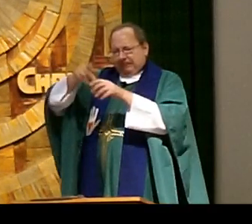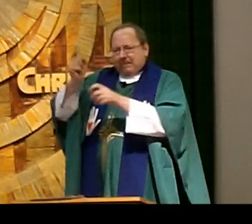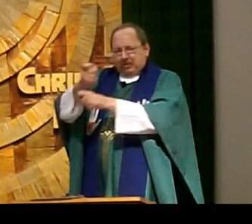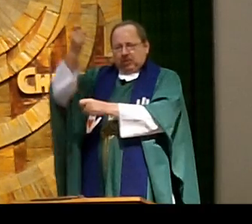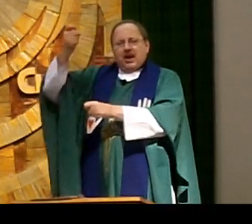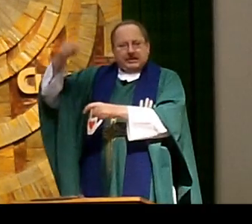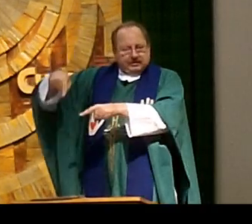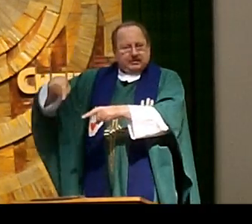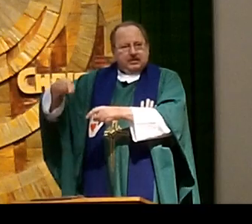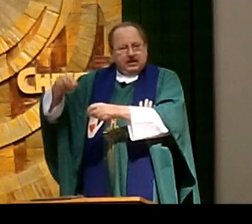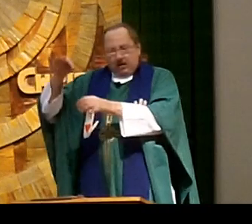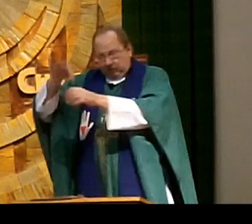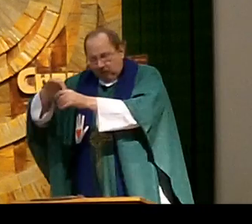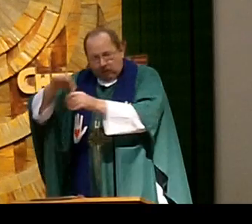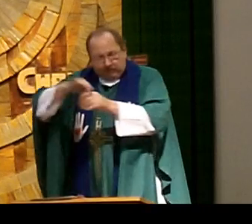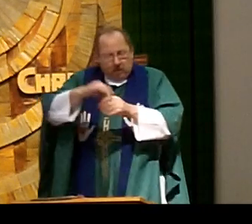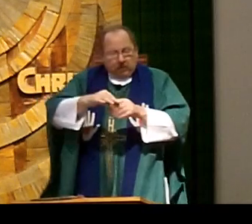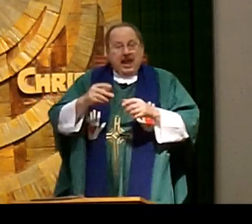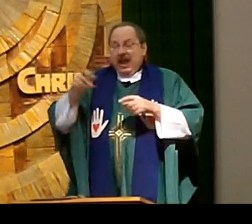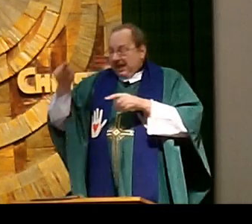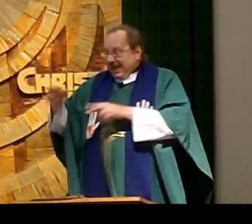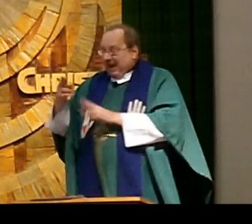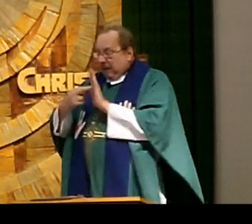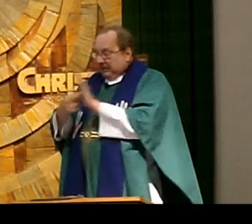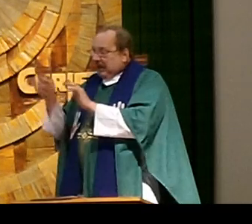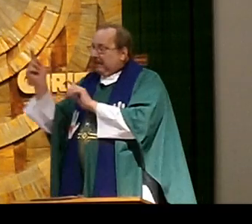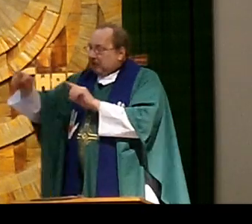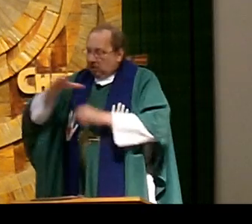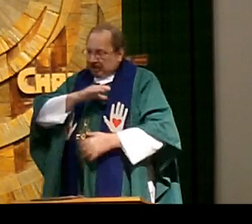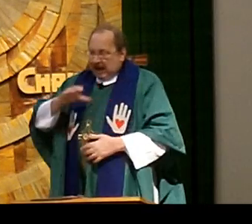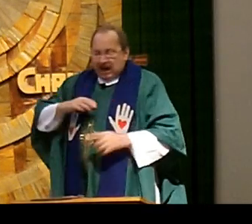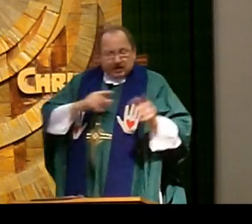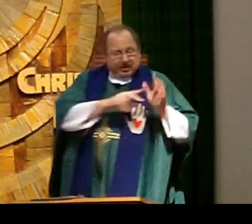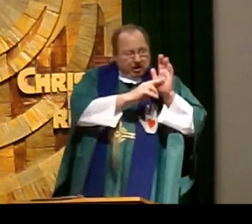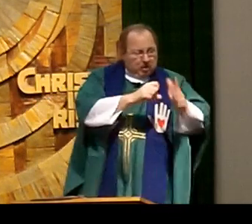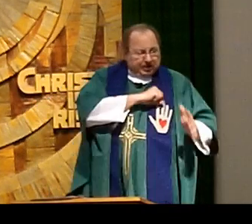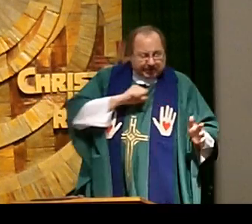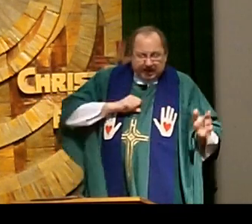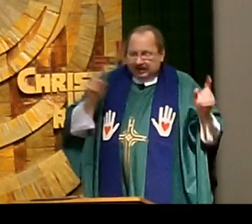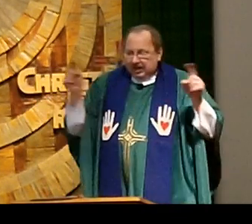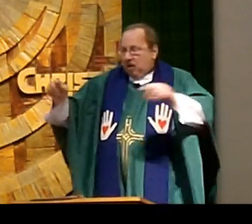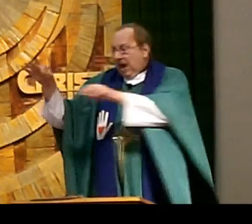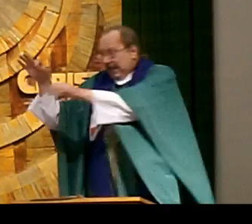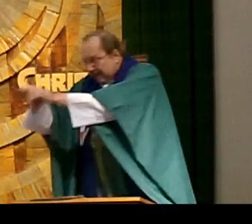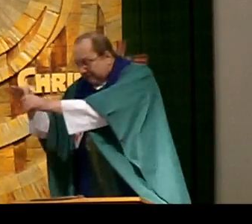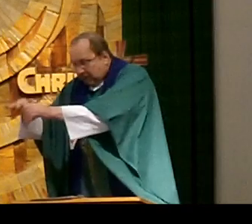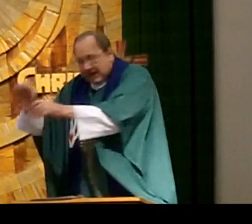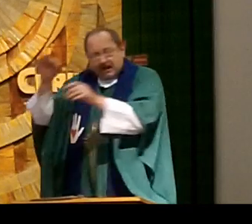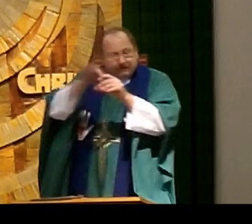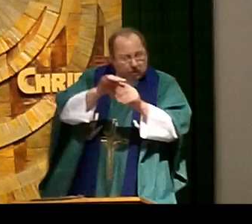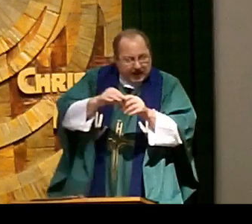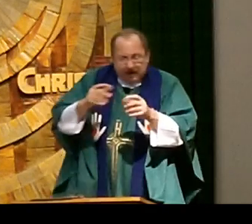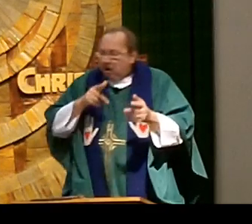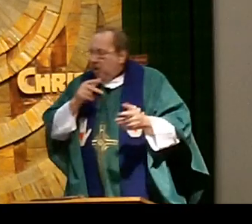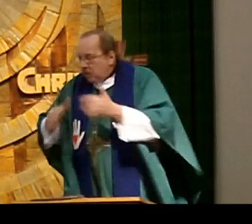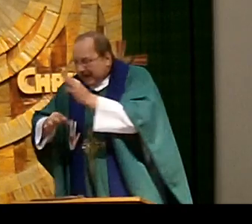That person wins. Vote. That representative goes to Congress, he goes to the Senate, they vote again. Who they